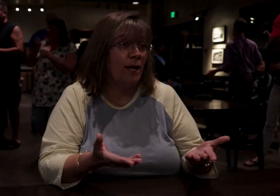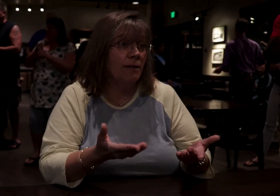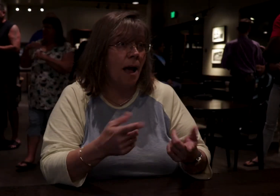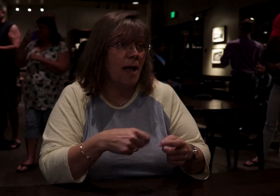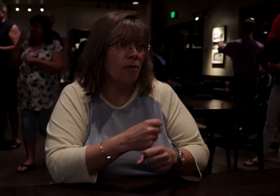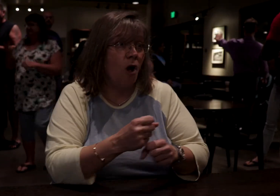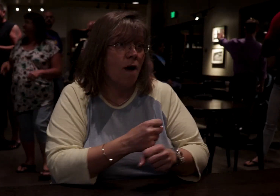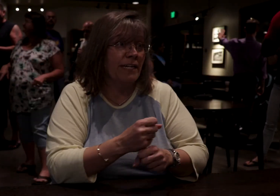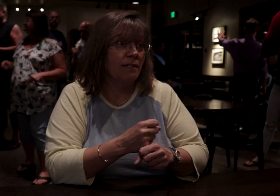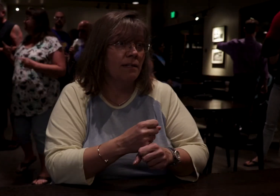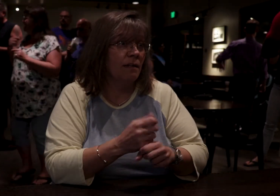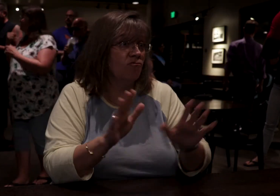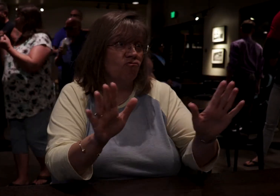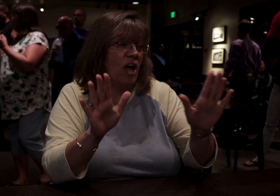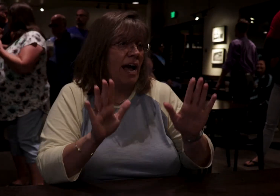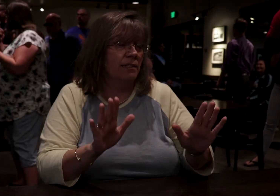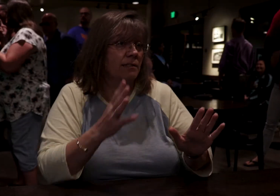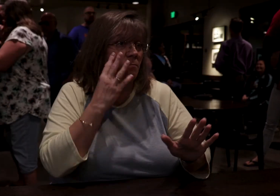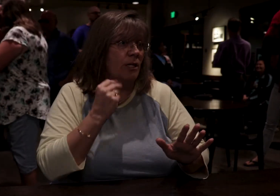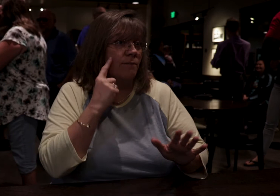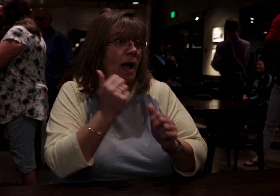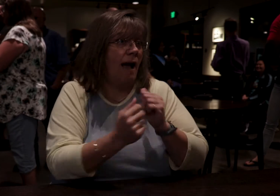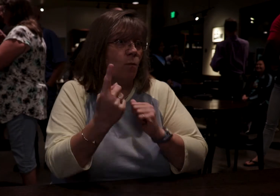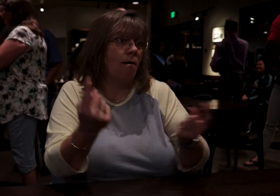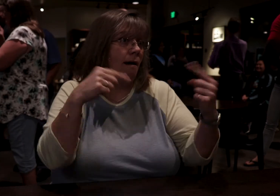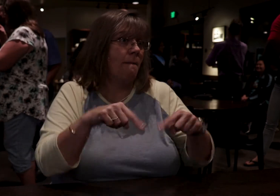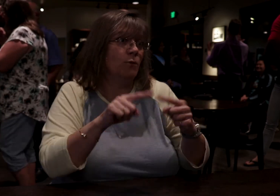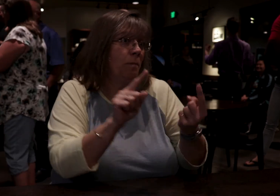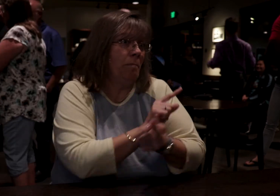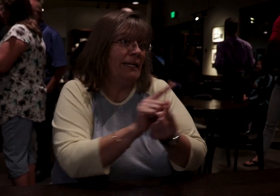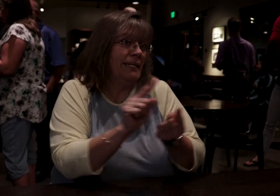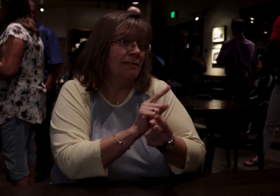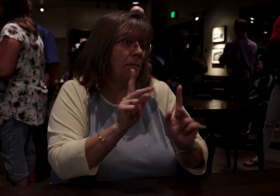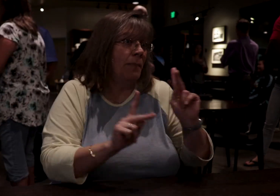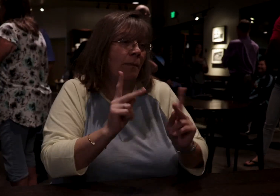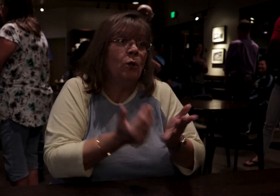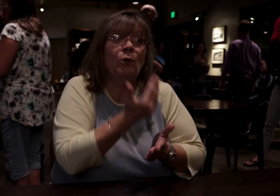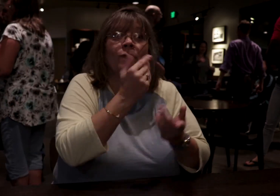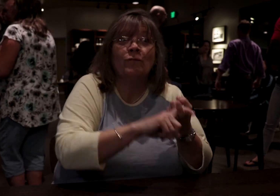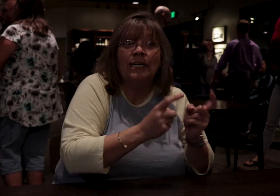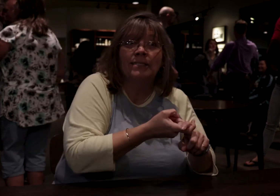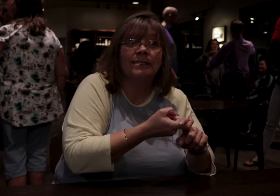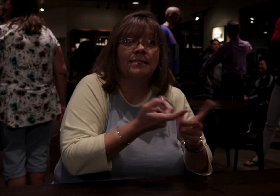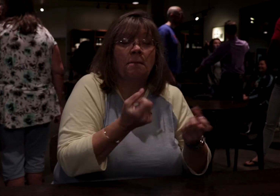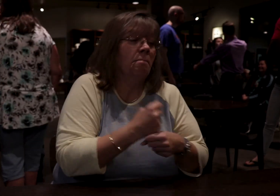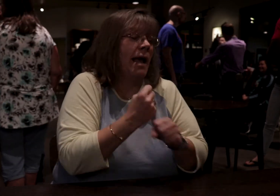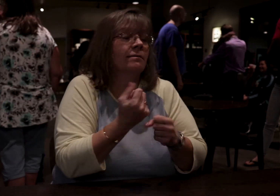I'm here to coffee chat. I mean, it's a great experience for everyone. You come here and meet new people and friends.